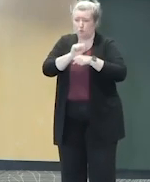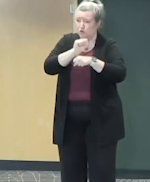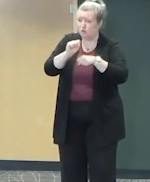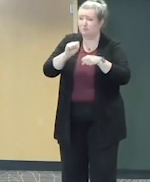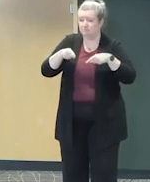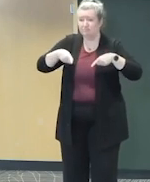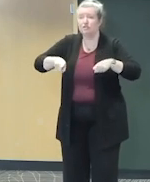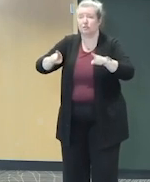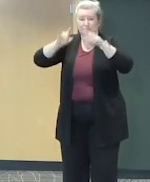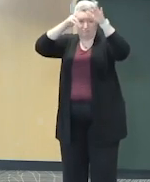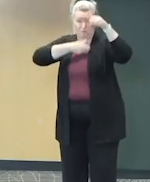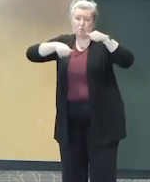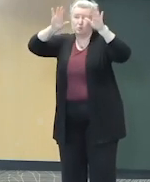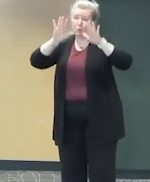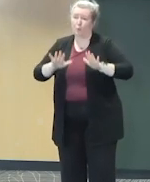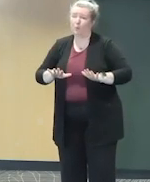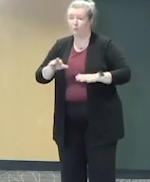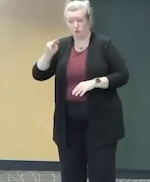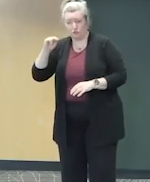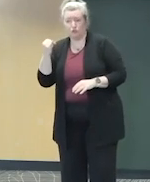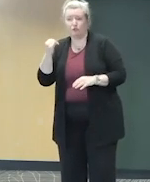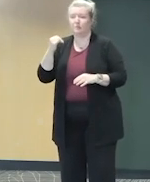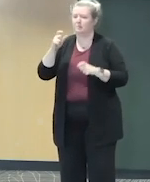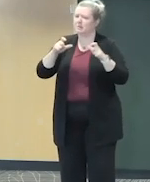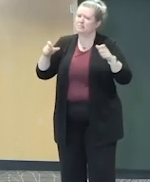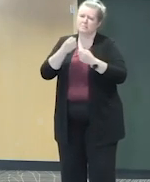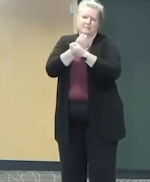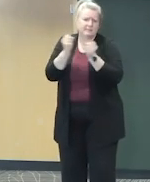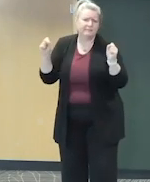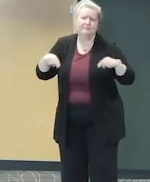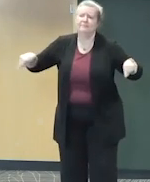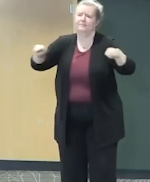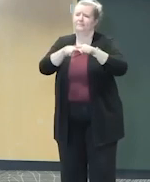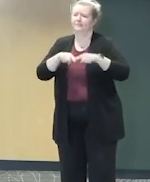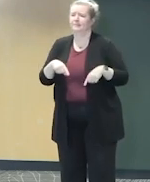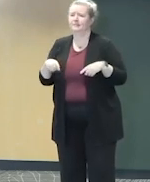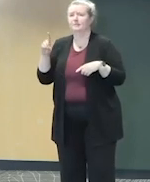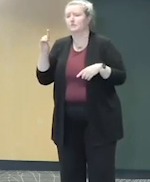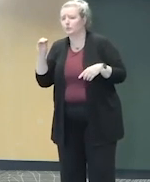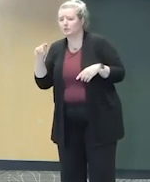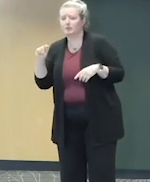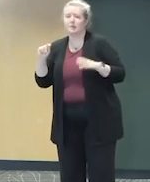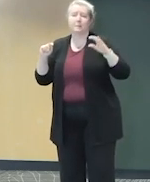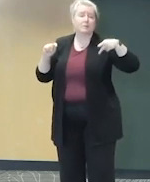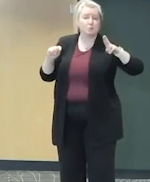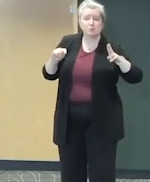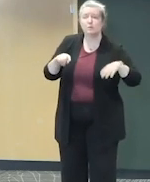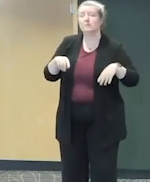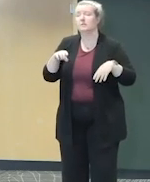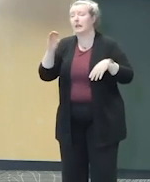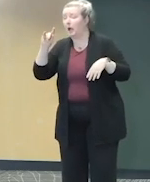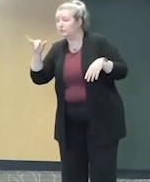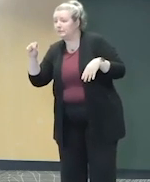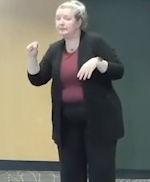safe. The Department of Transportation, partner authorities and agencies, county and local crews, utility